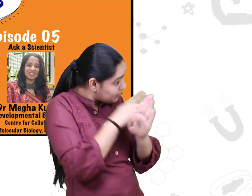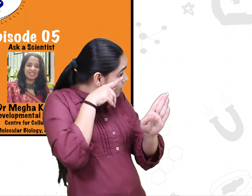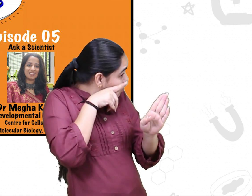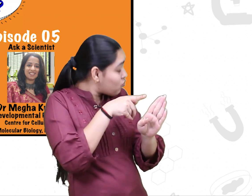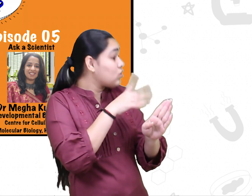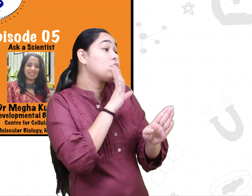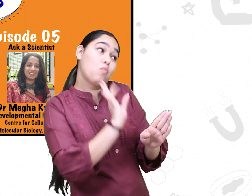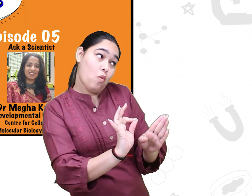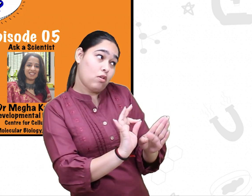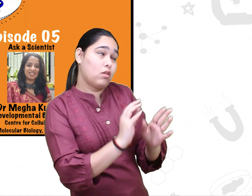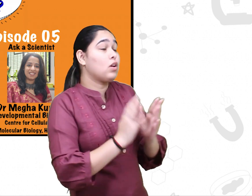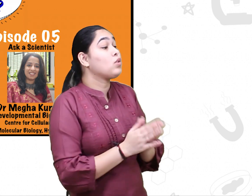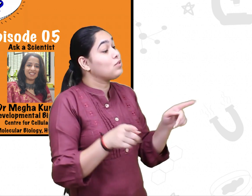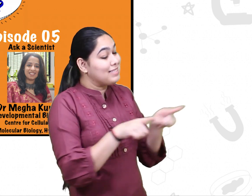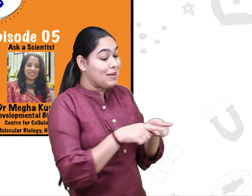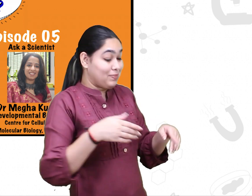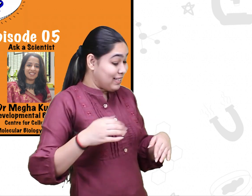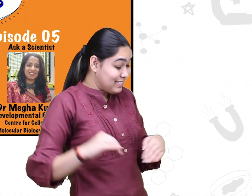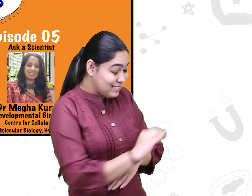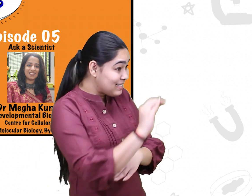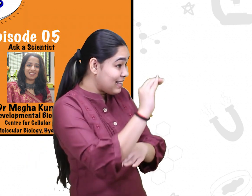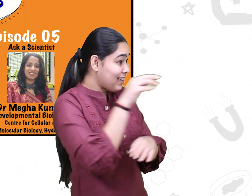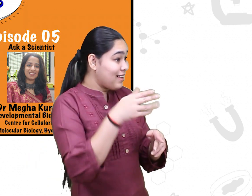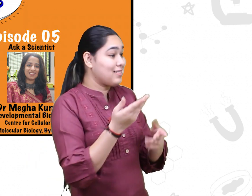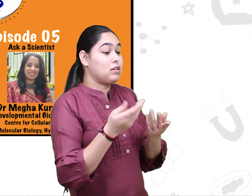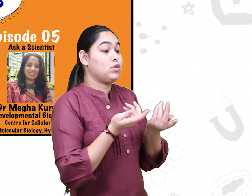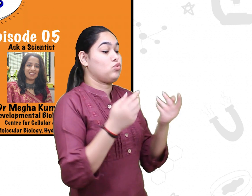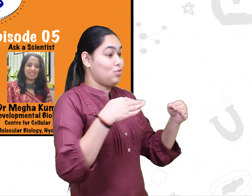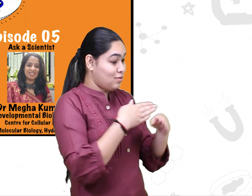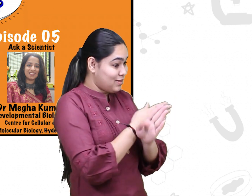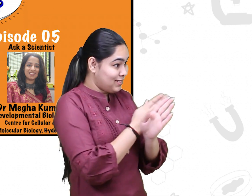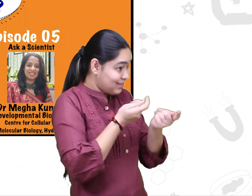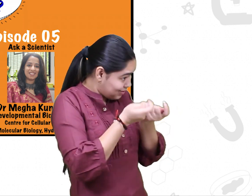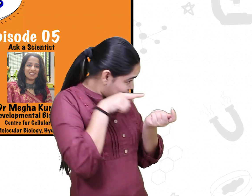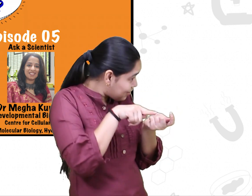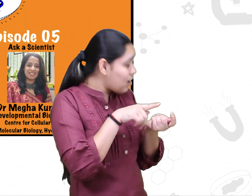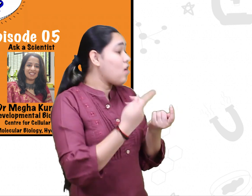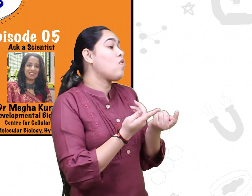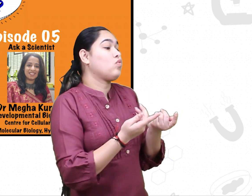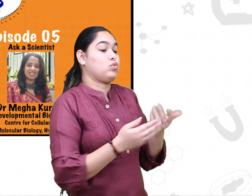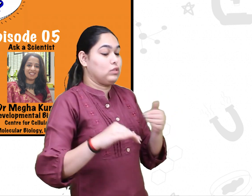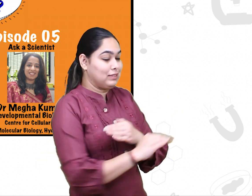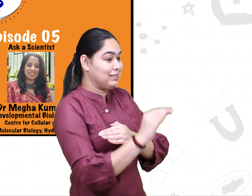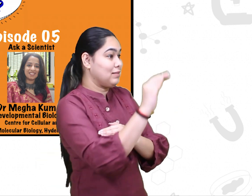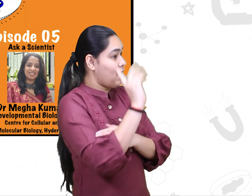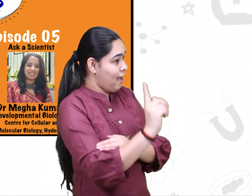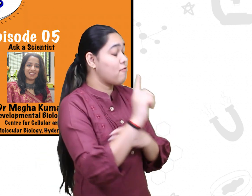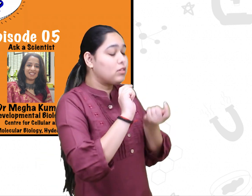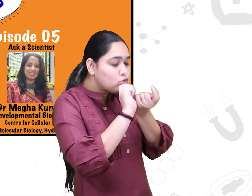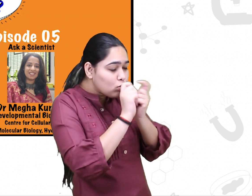a behavior similar to the snake embryo, further proving the point that regulator gene